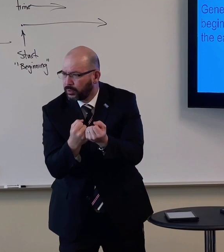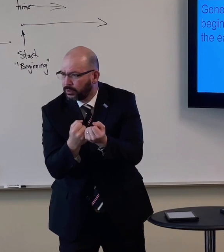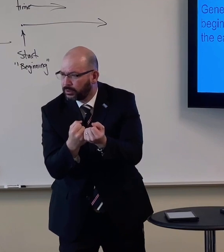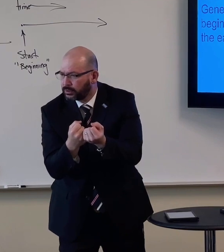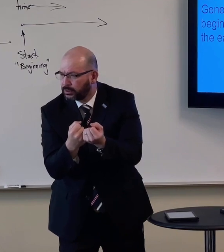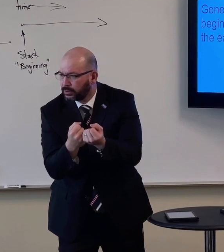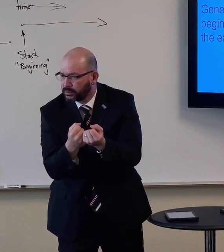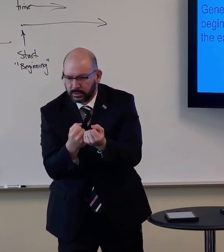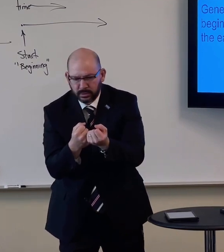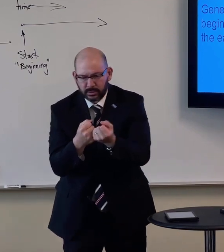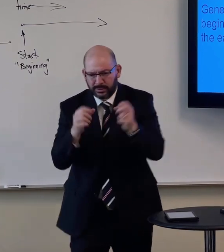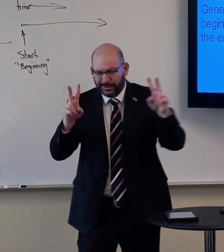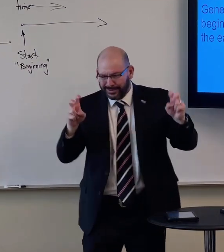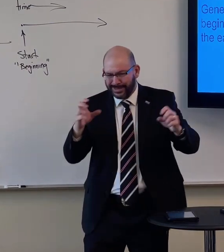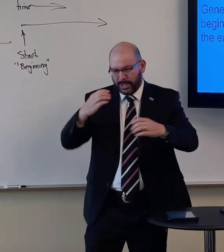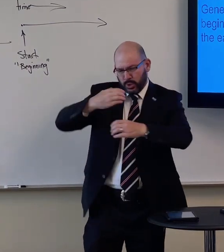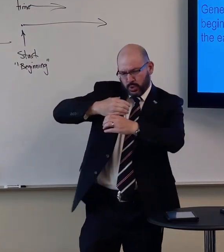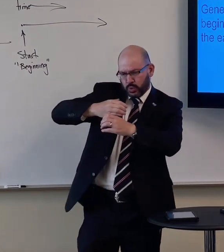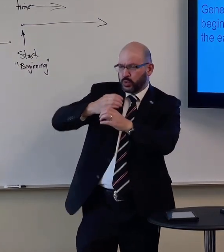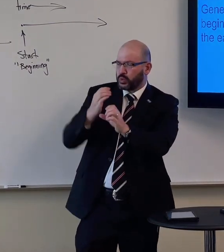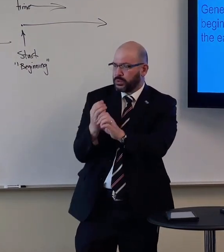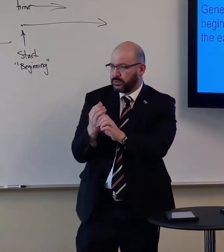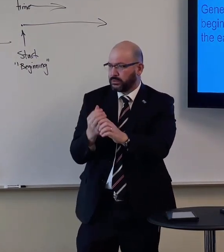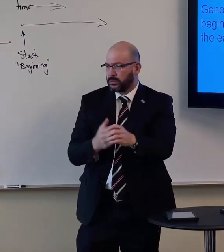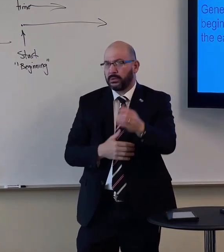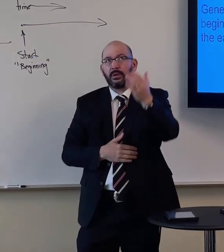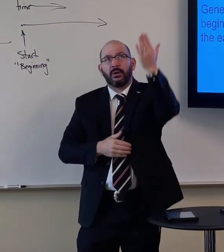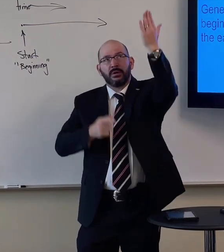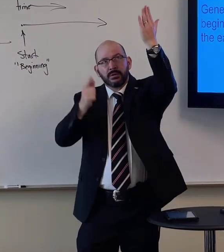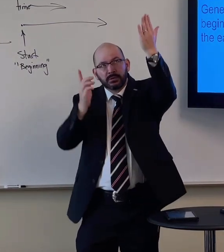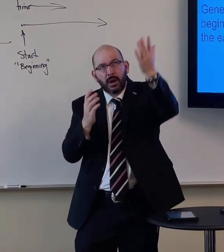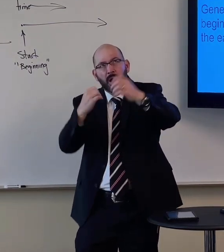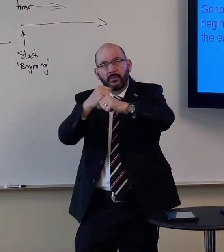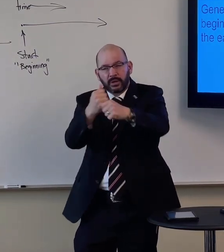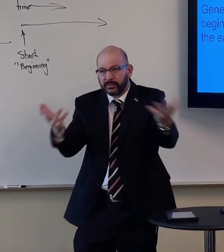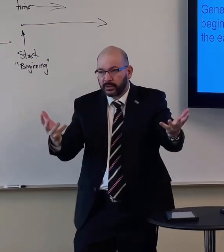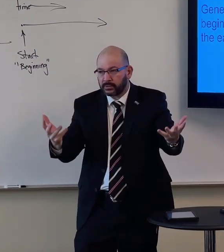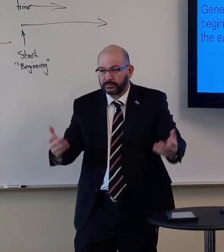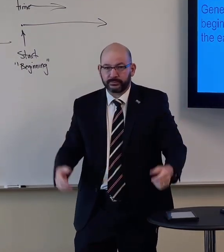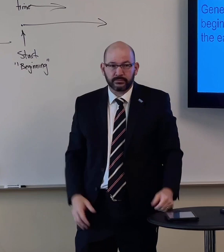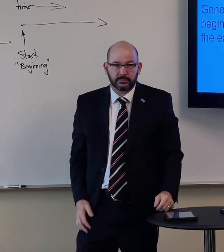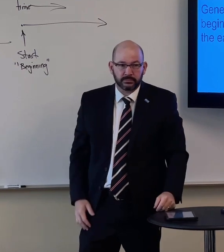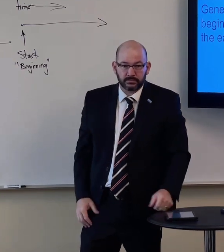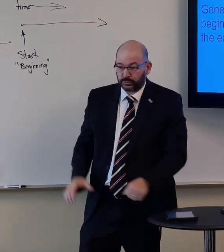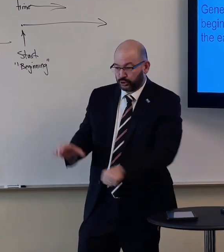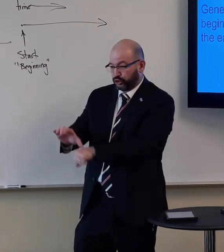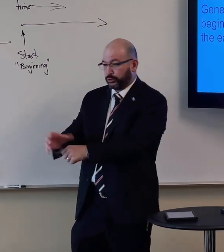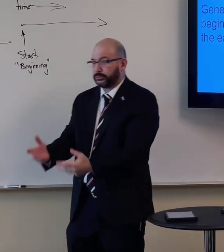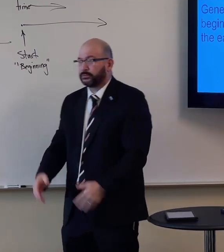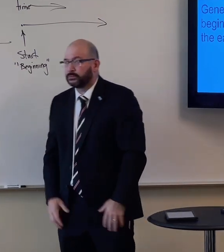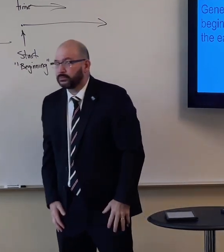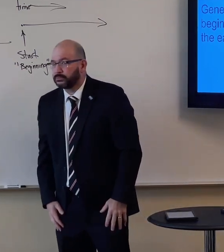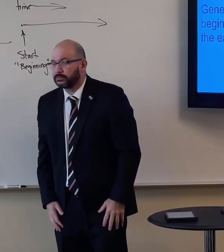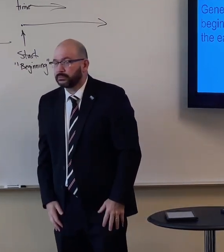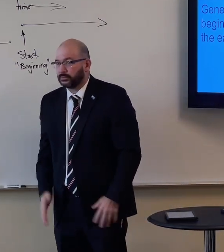Who supports creation? Creation. God created everything. The church.